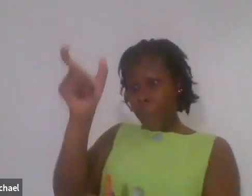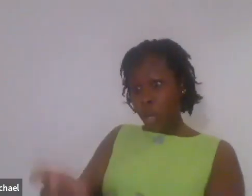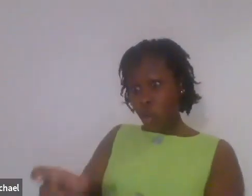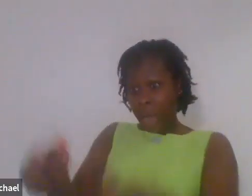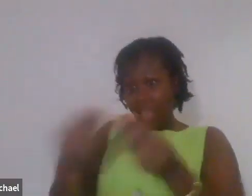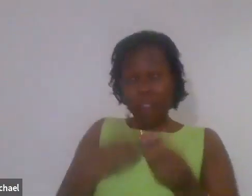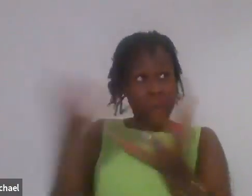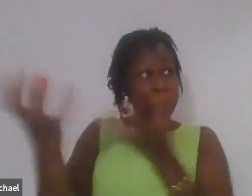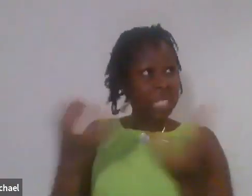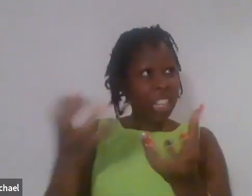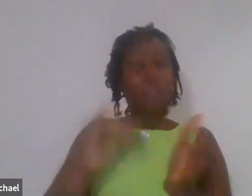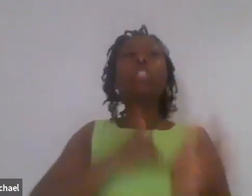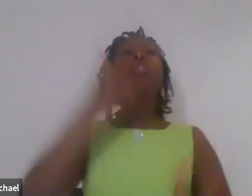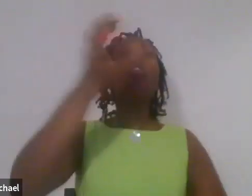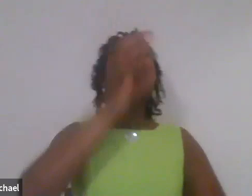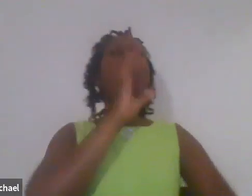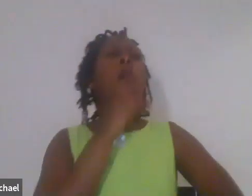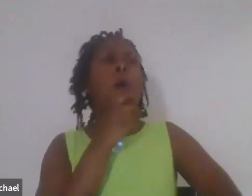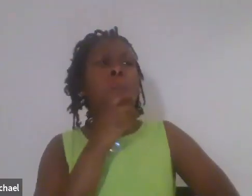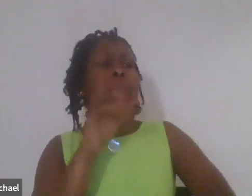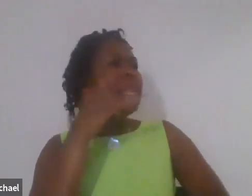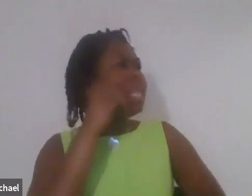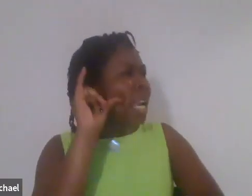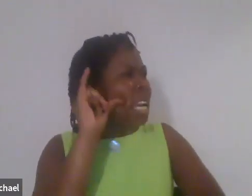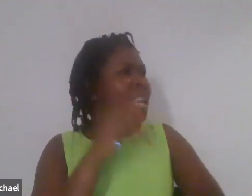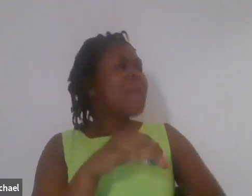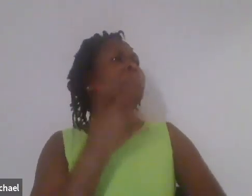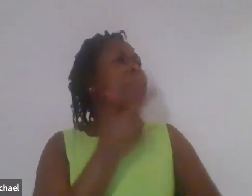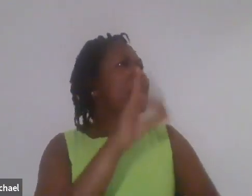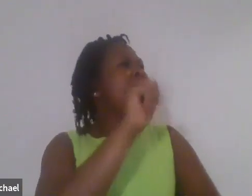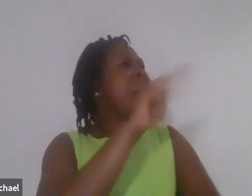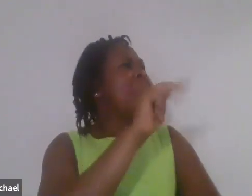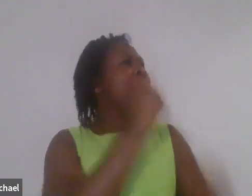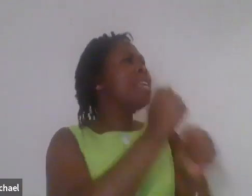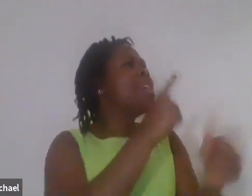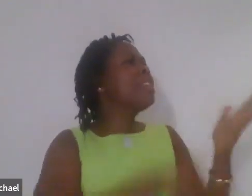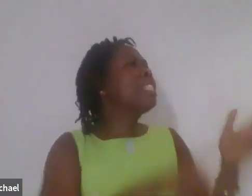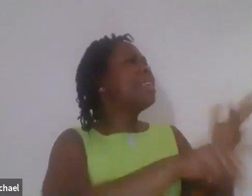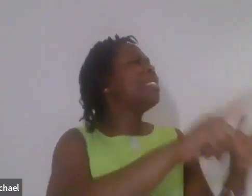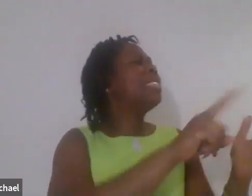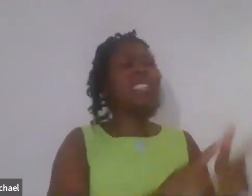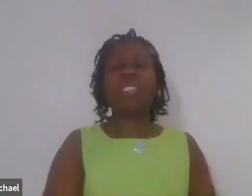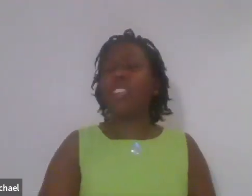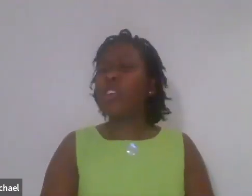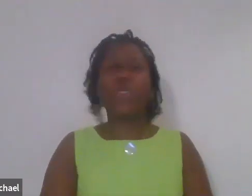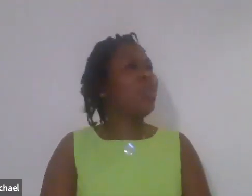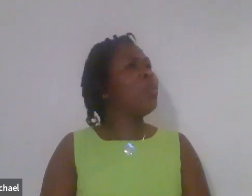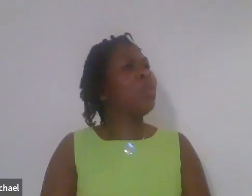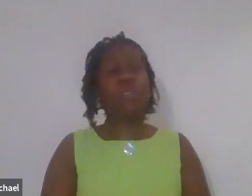know who are you sitting with. Are we going to discuss business? Diana, did you this and this? Oh, yesterday Diana did